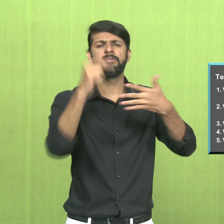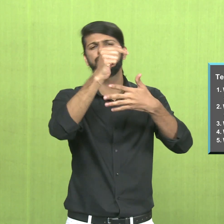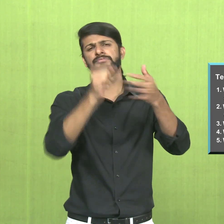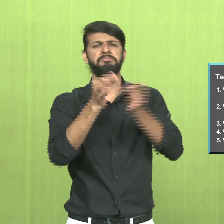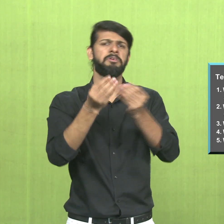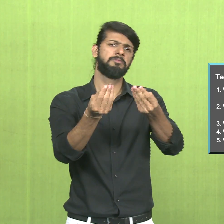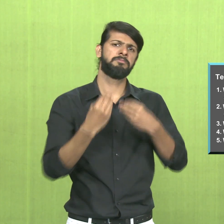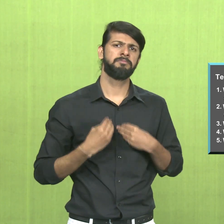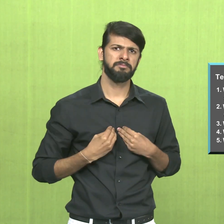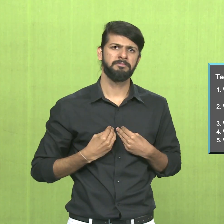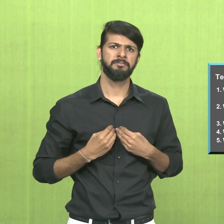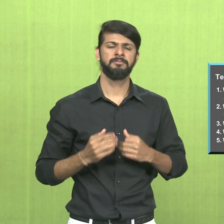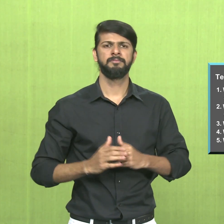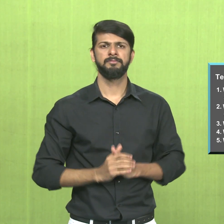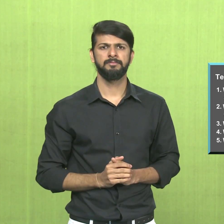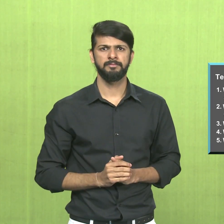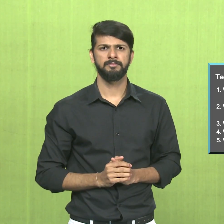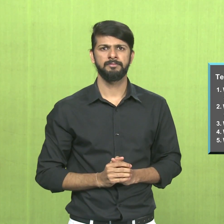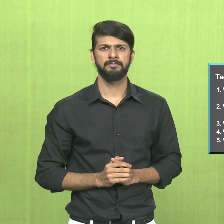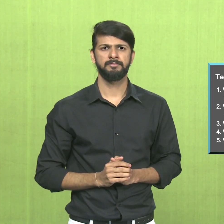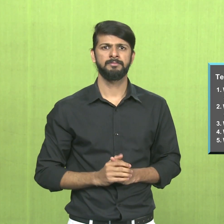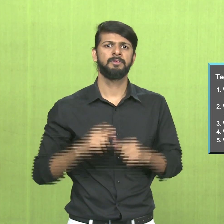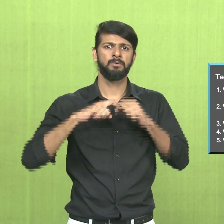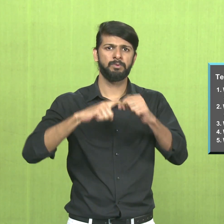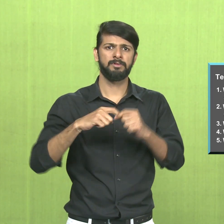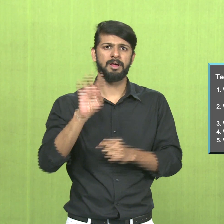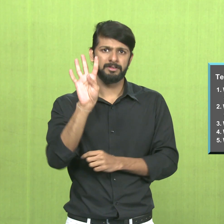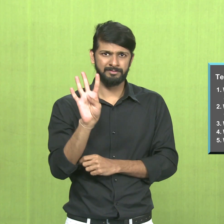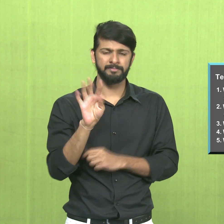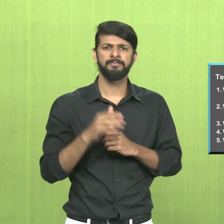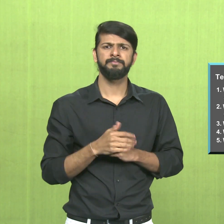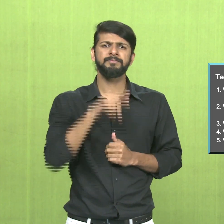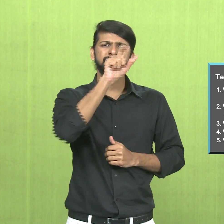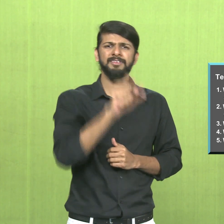about charcoal stick. Question number 4.